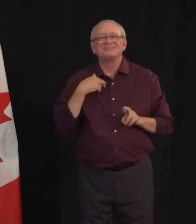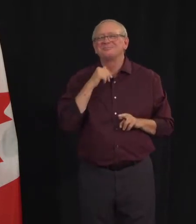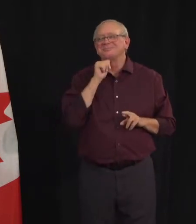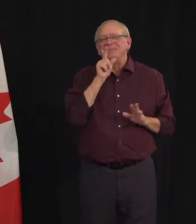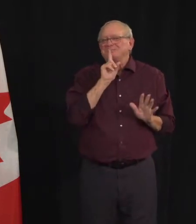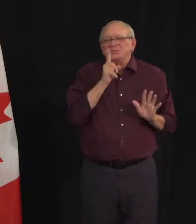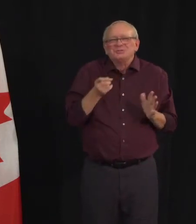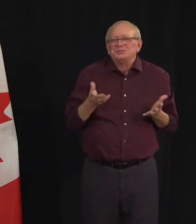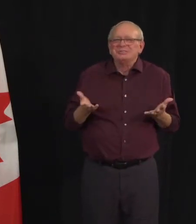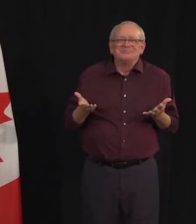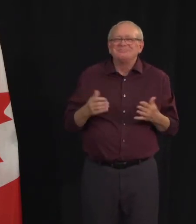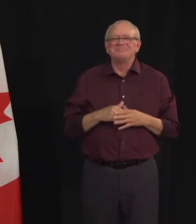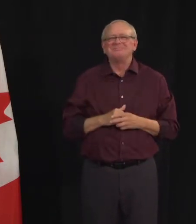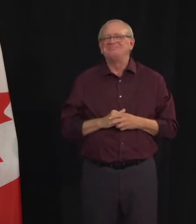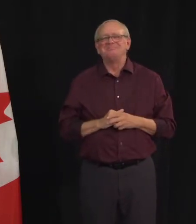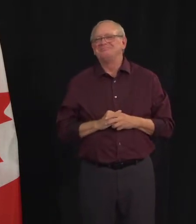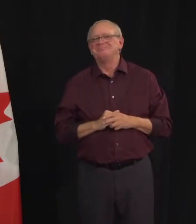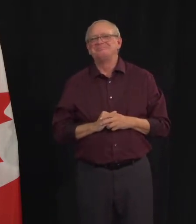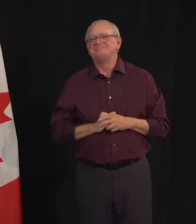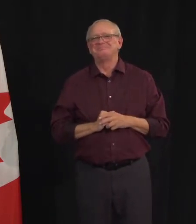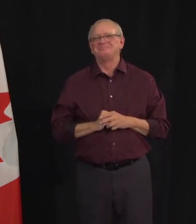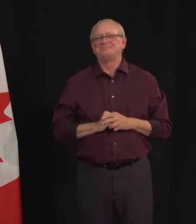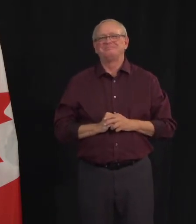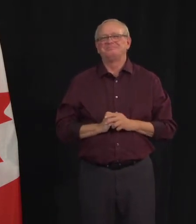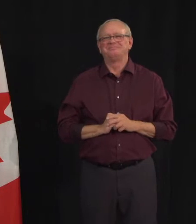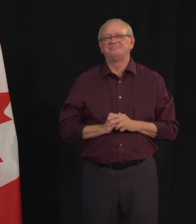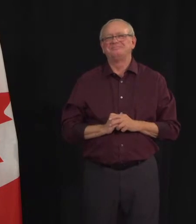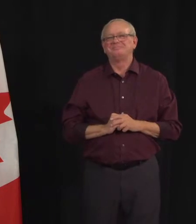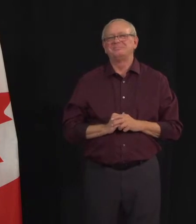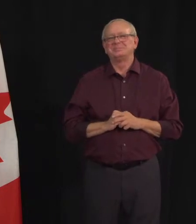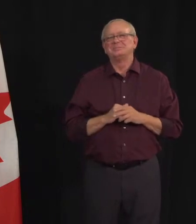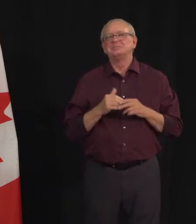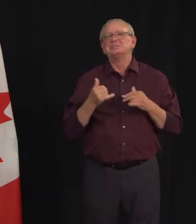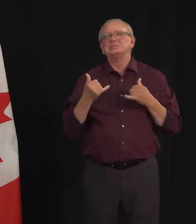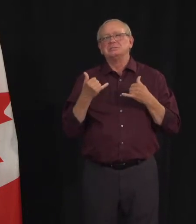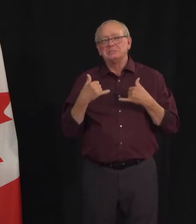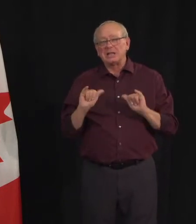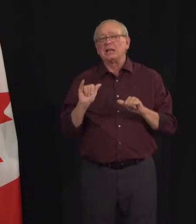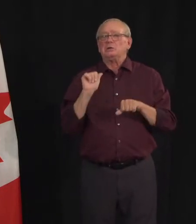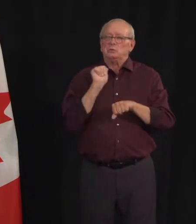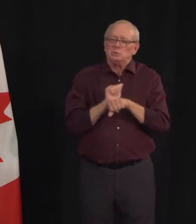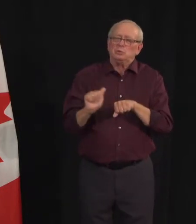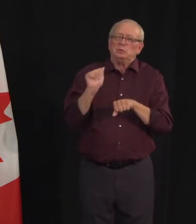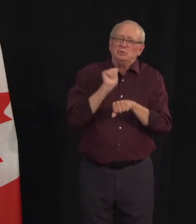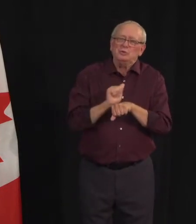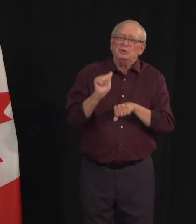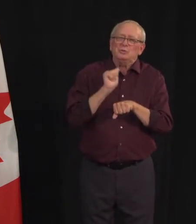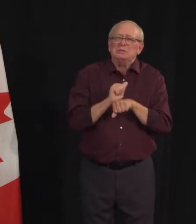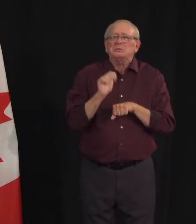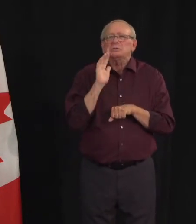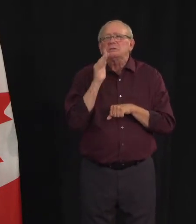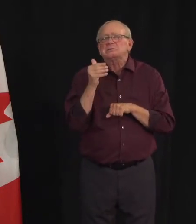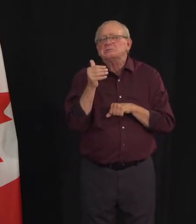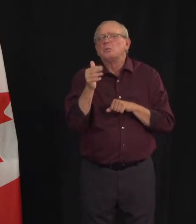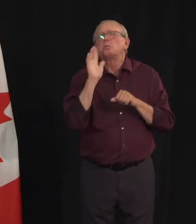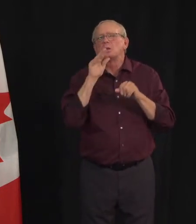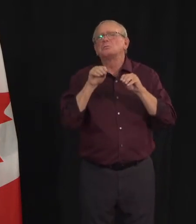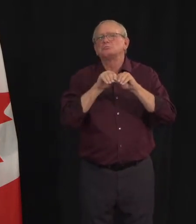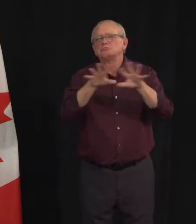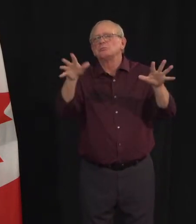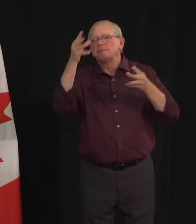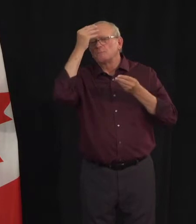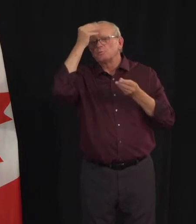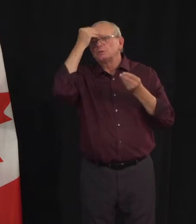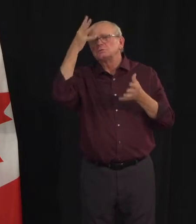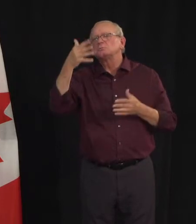available for release to the public, but just to say that it is something that we are currently working on, and so hope to be able